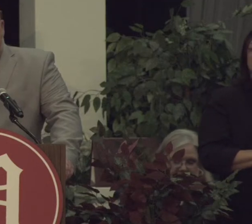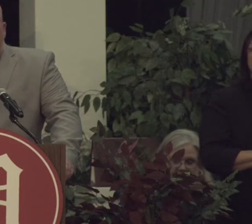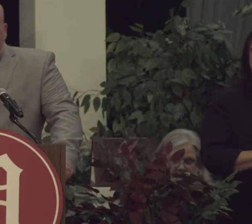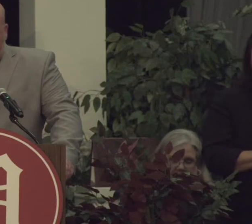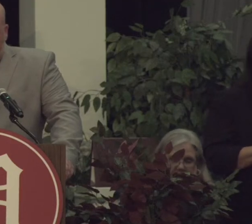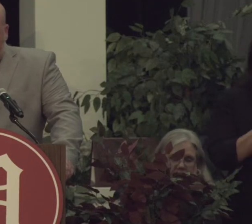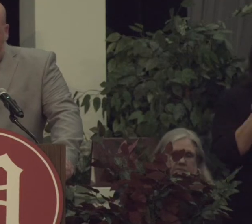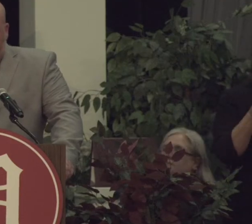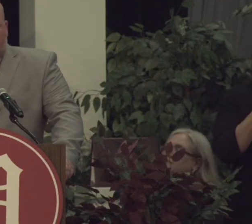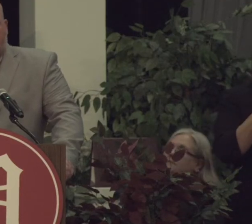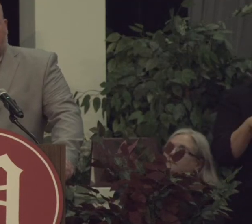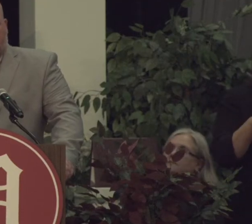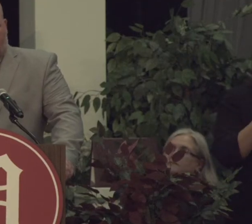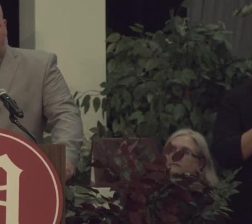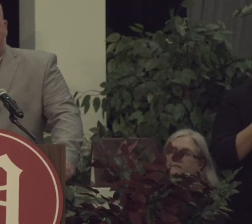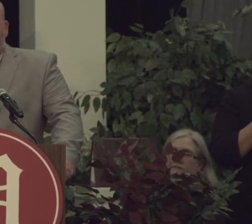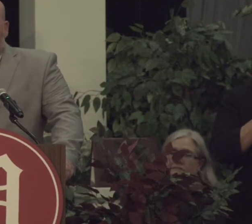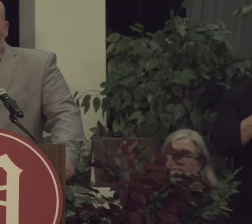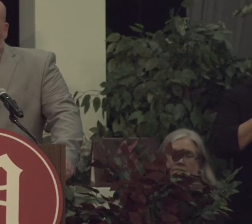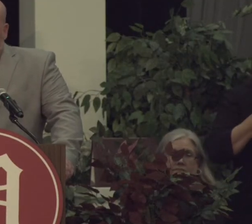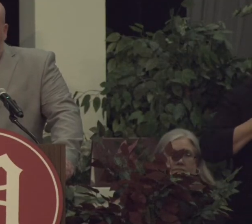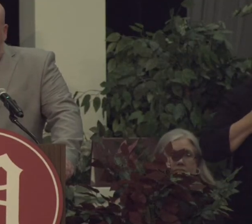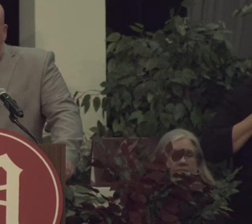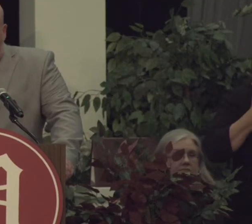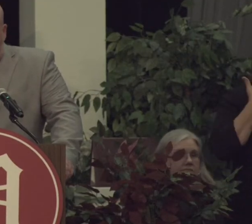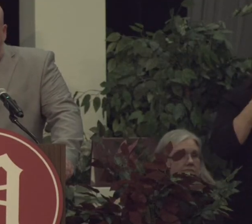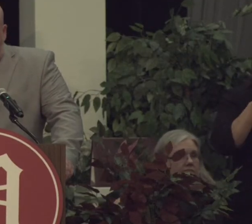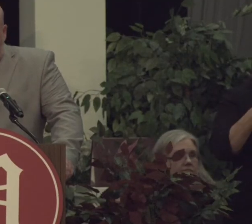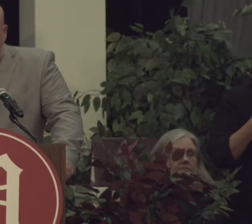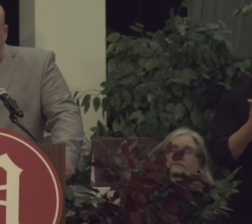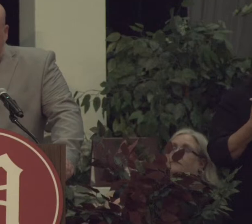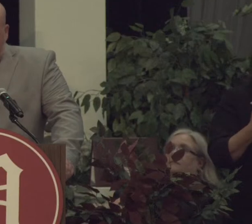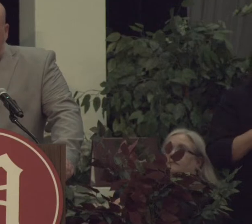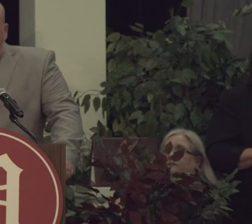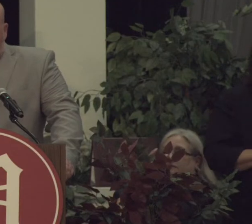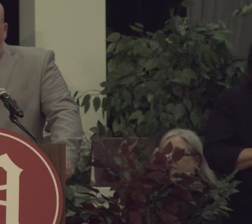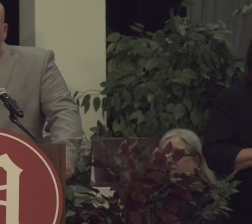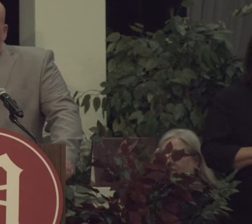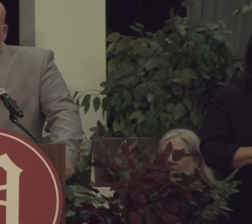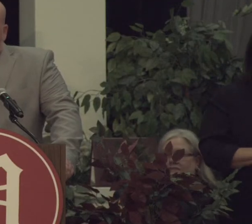10 students have enlisted in the military. Thank you for your service.